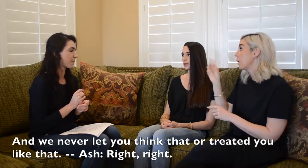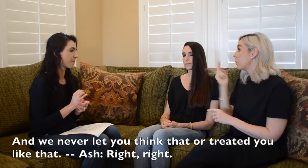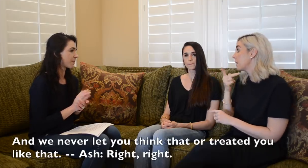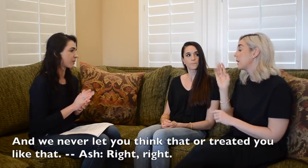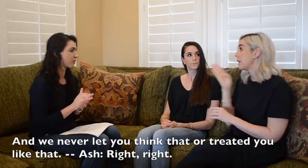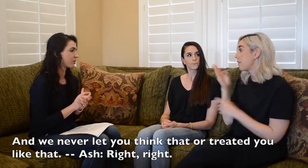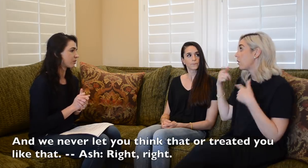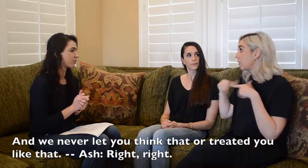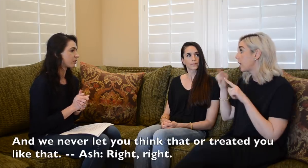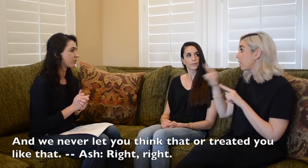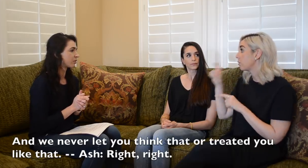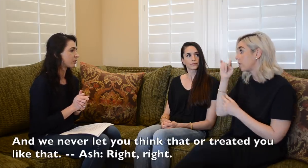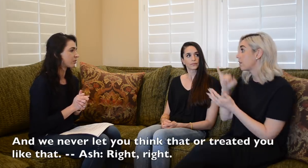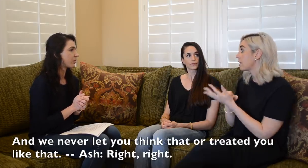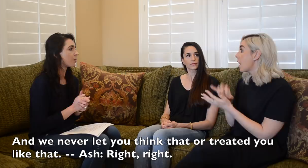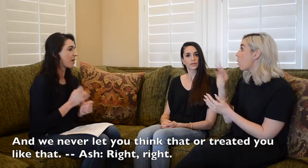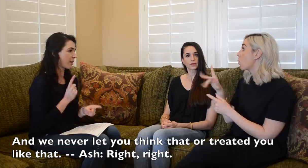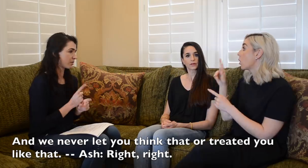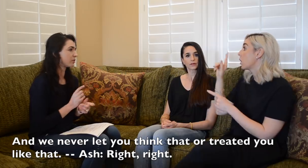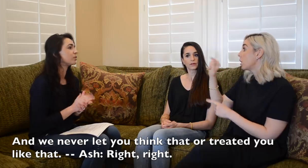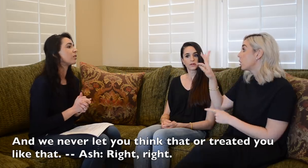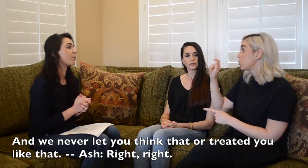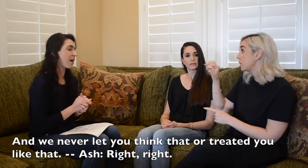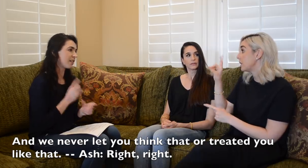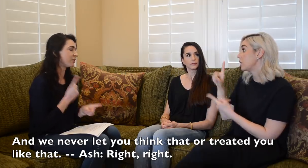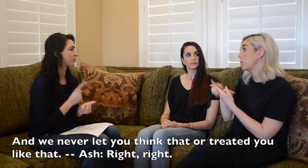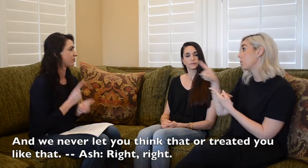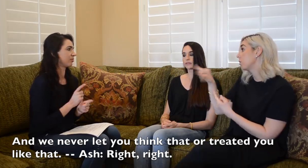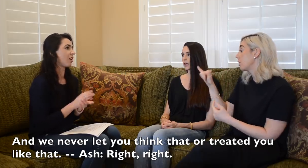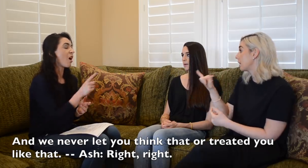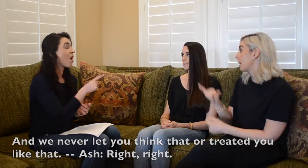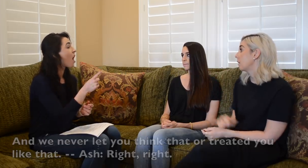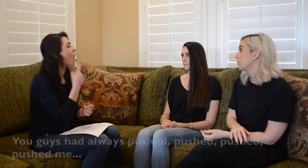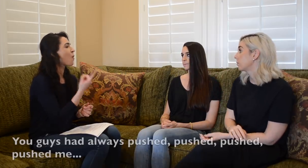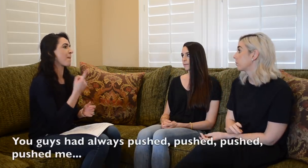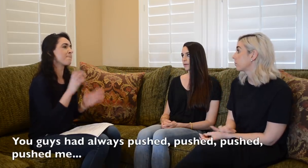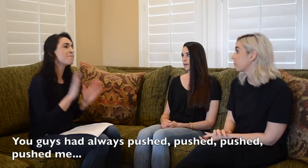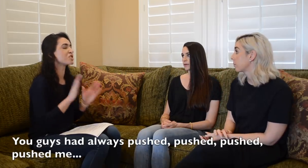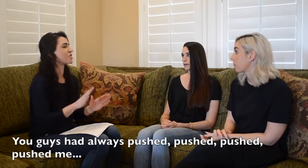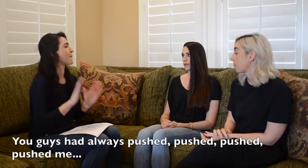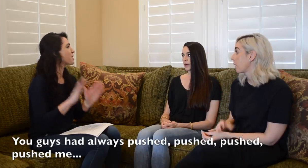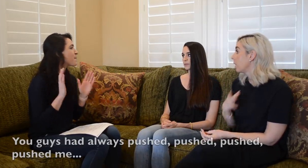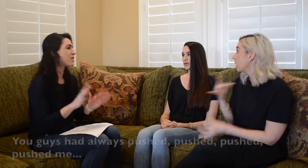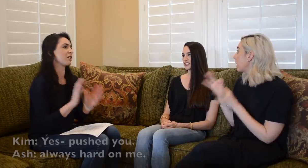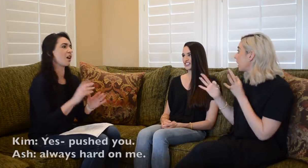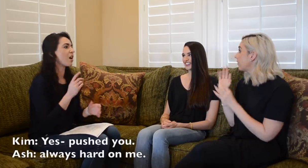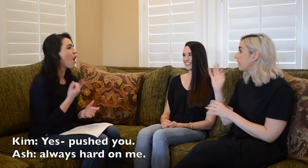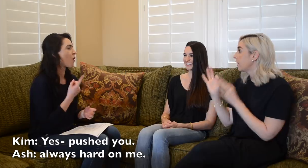we never let you think that or treated you yeah. like that. Yeah, pushed like, you.